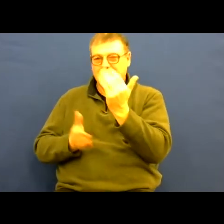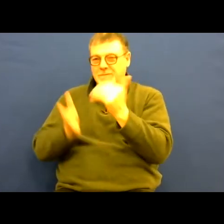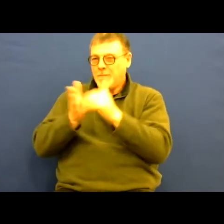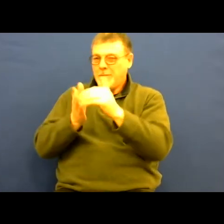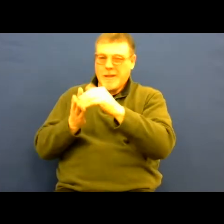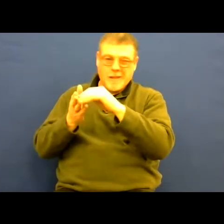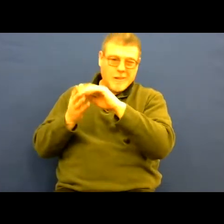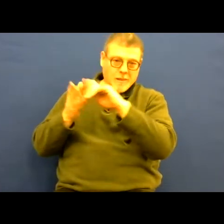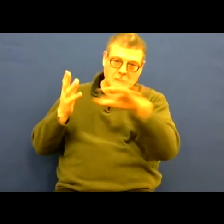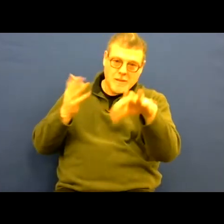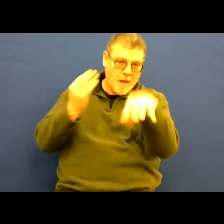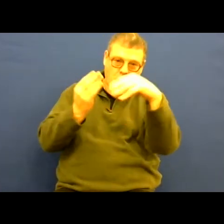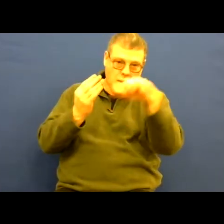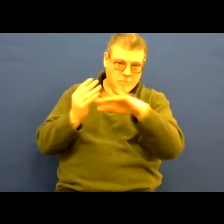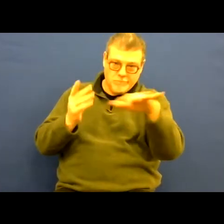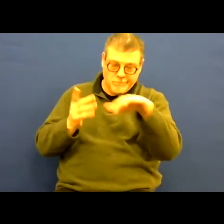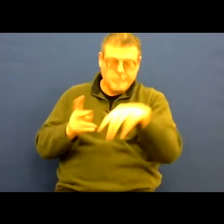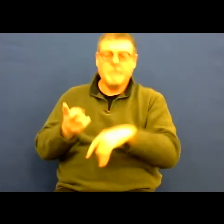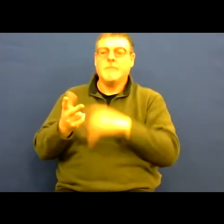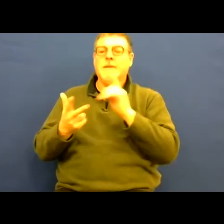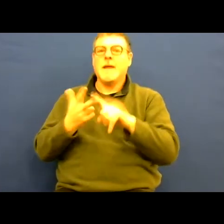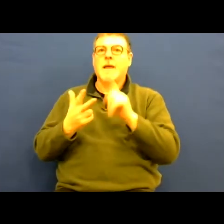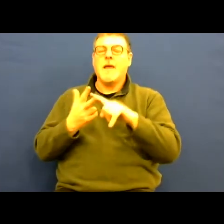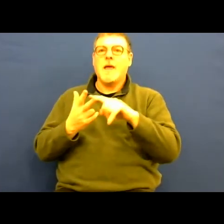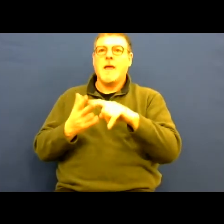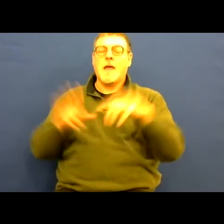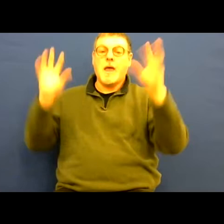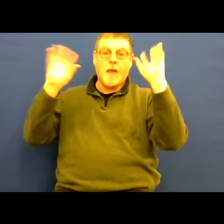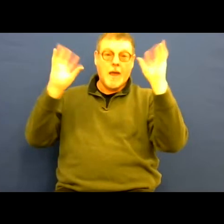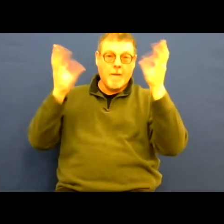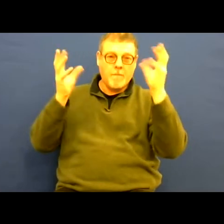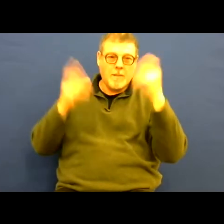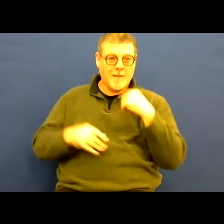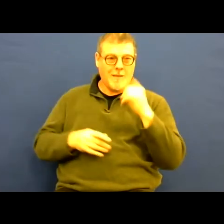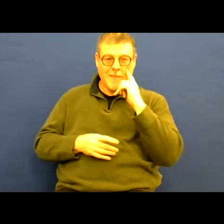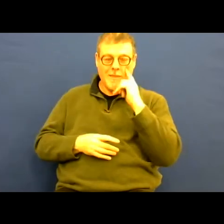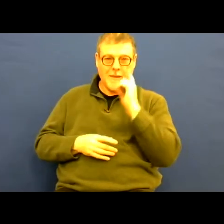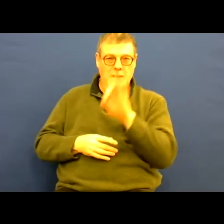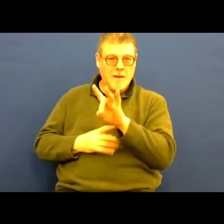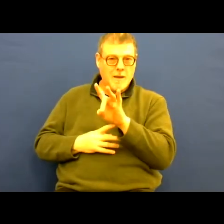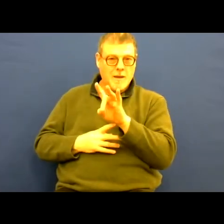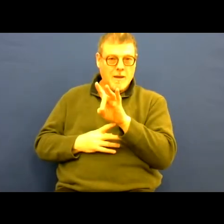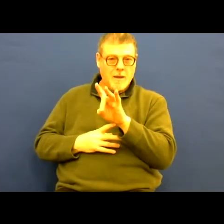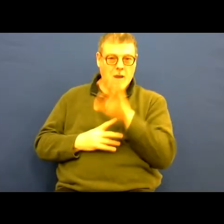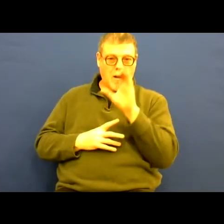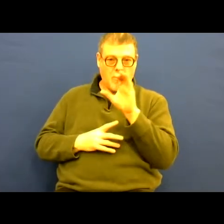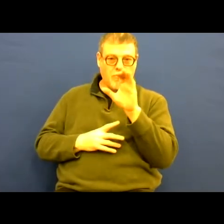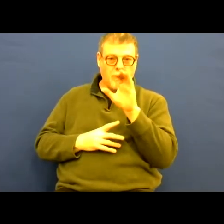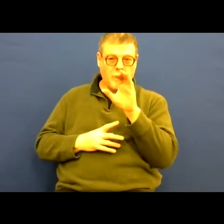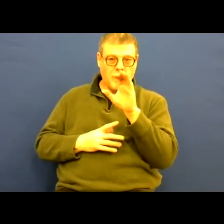and the ambulance, I think that was about 800 Yeah. change, Yeah. 800,000 and